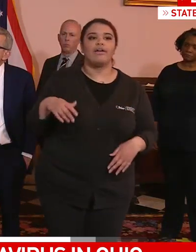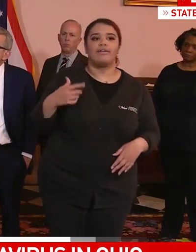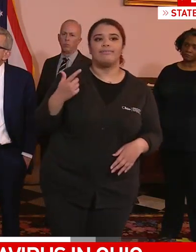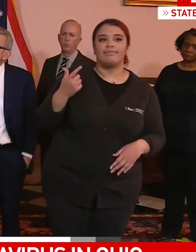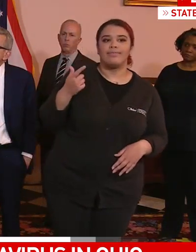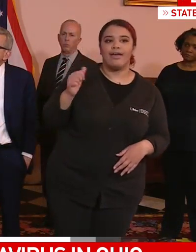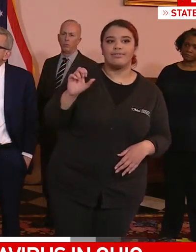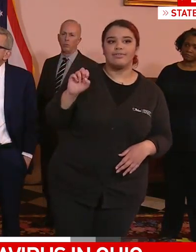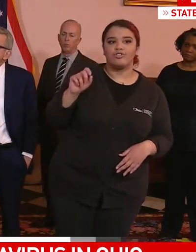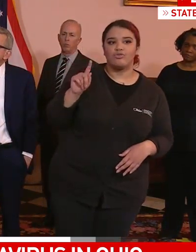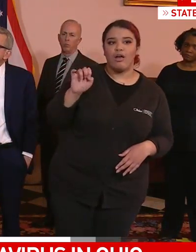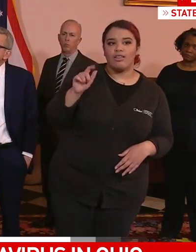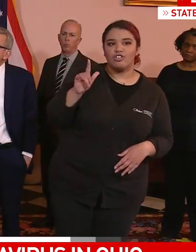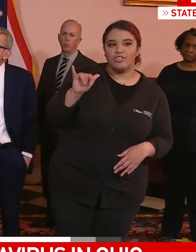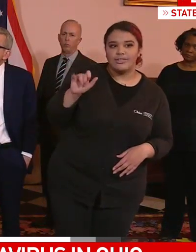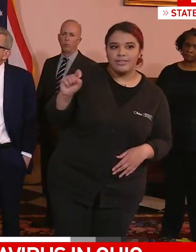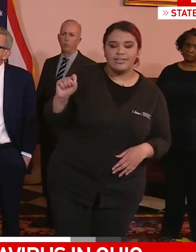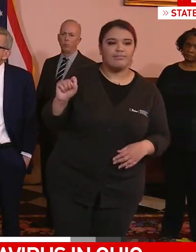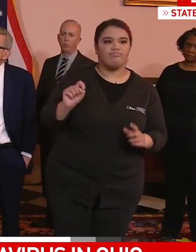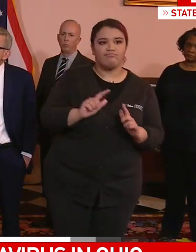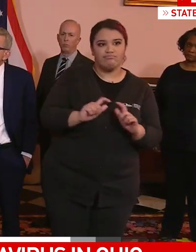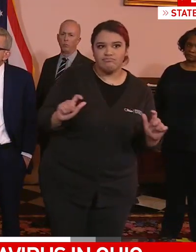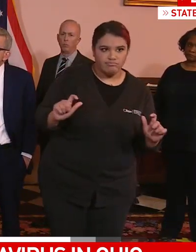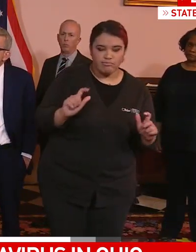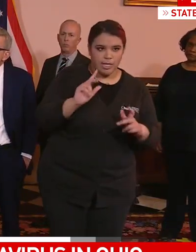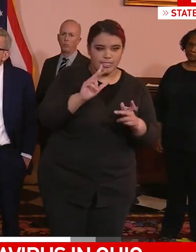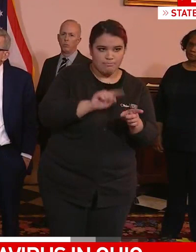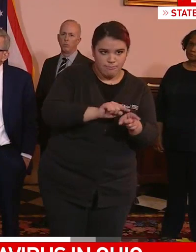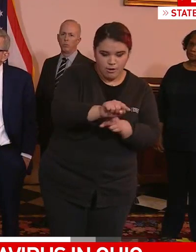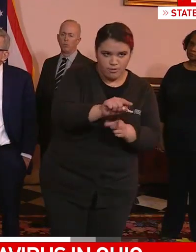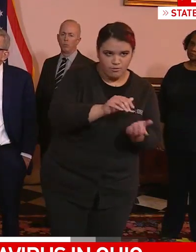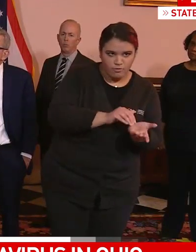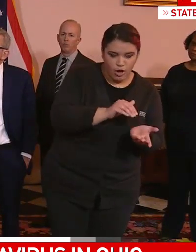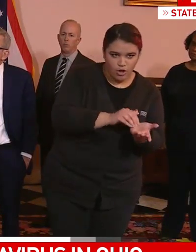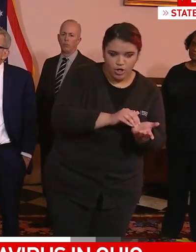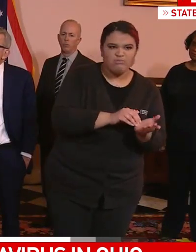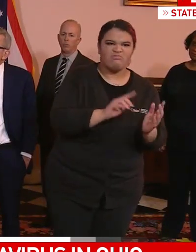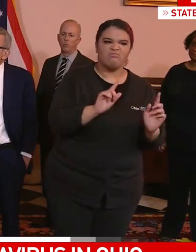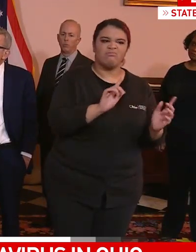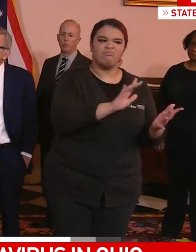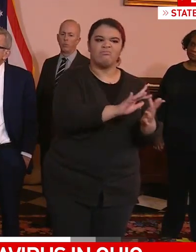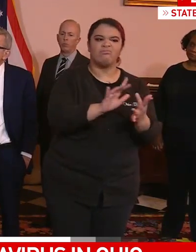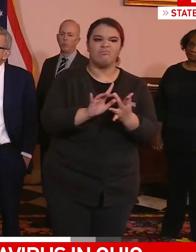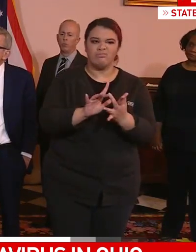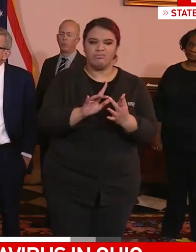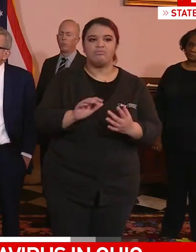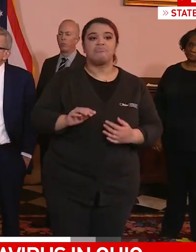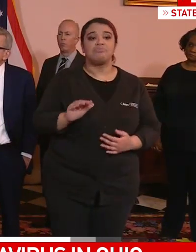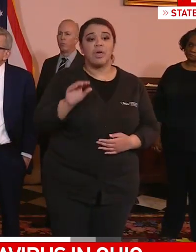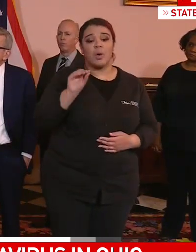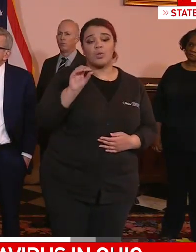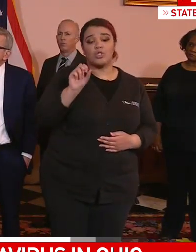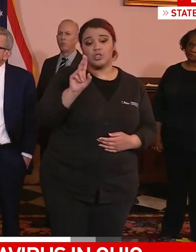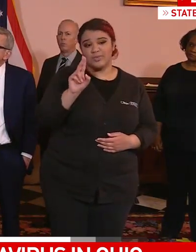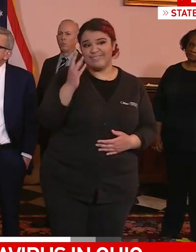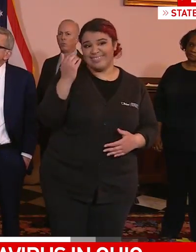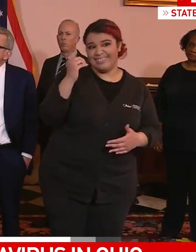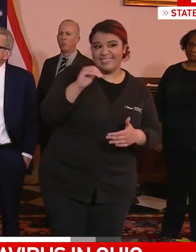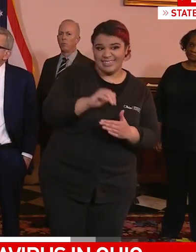types. I think it's important. Those hospitals, we've announced at Ohio State this last evening.